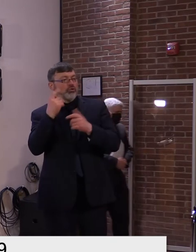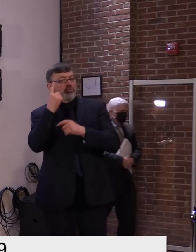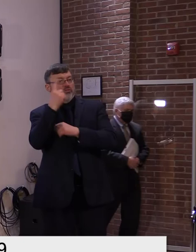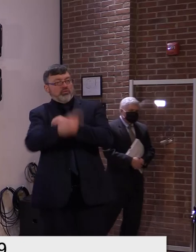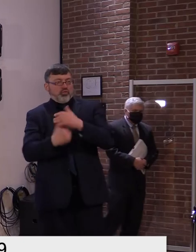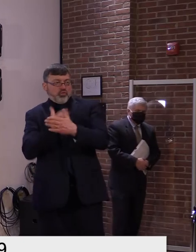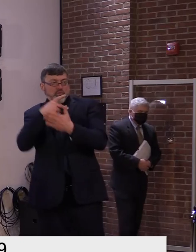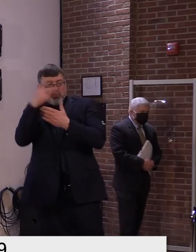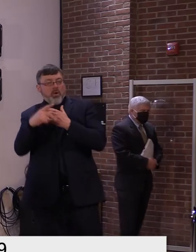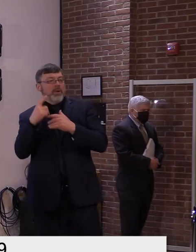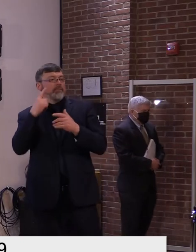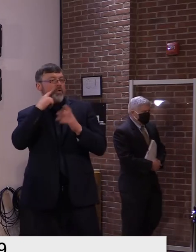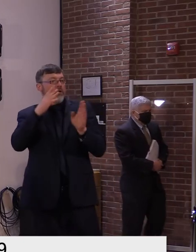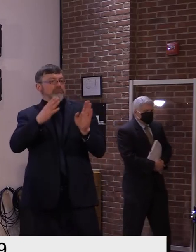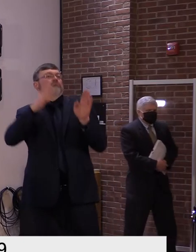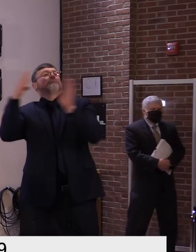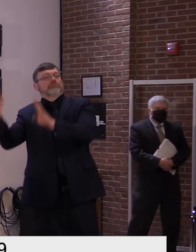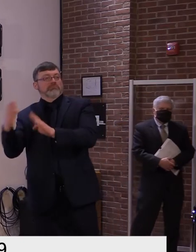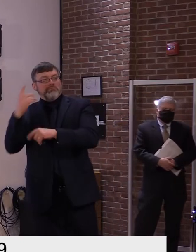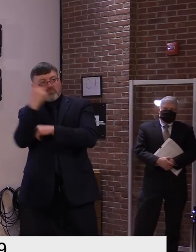that. So we will be sending them,